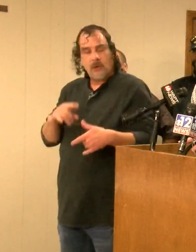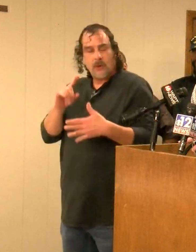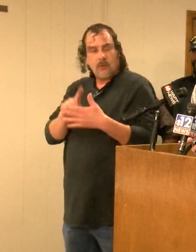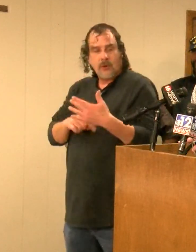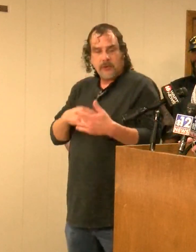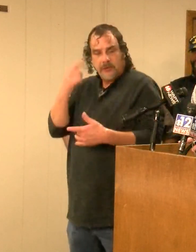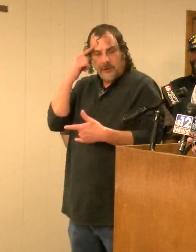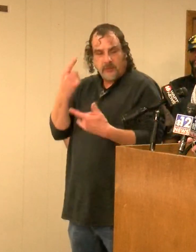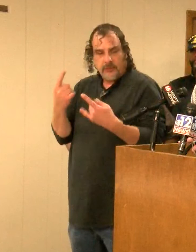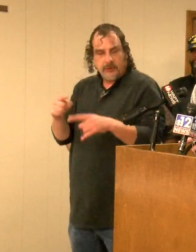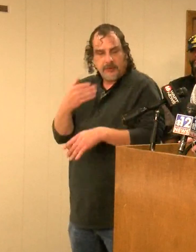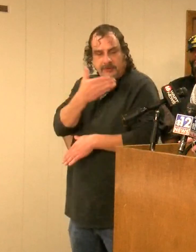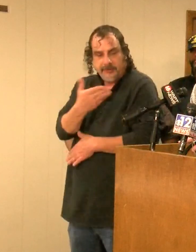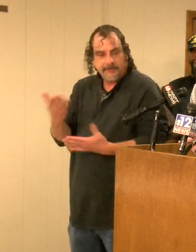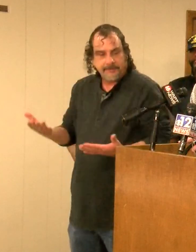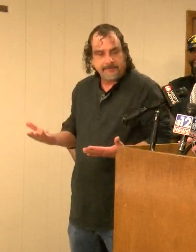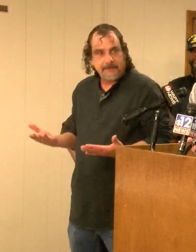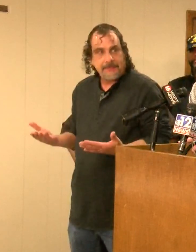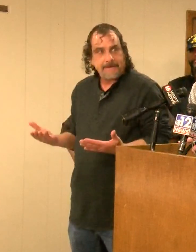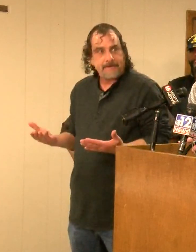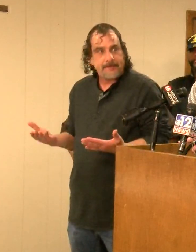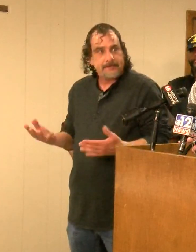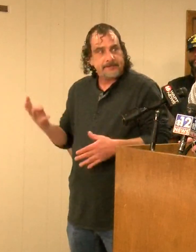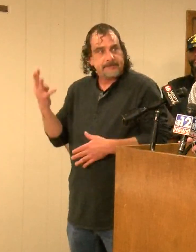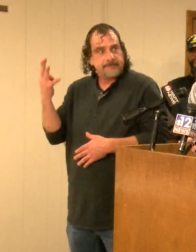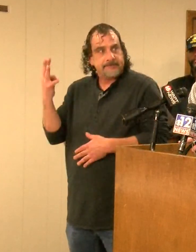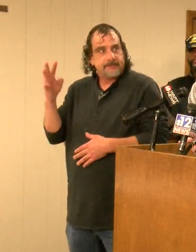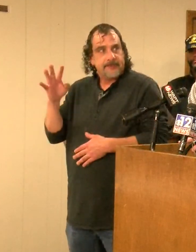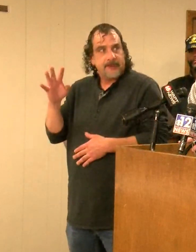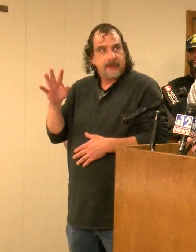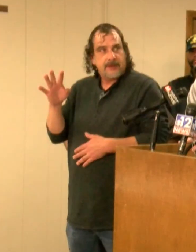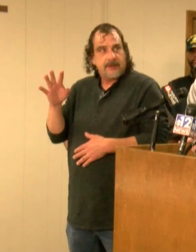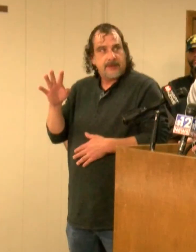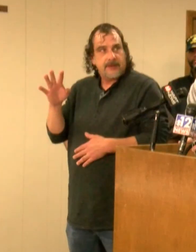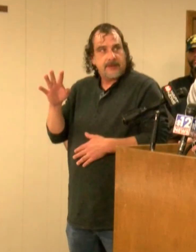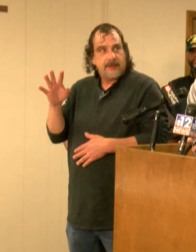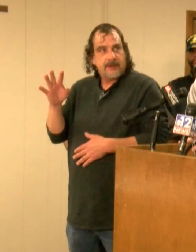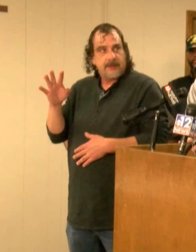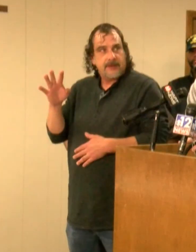going on over there? Well, it's, what is it, Marty? 40.1. 42.